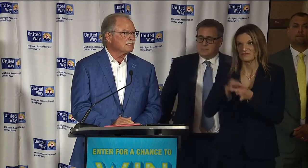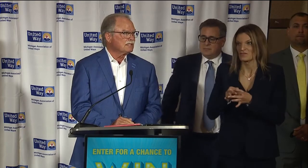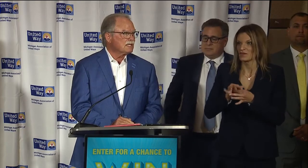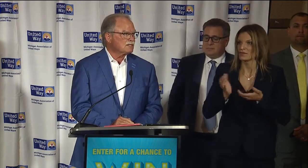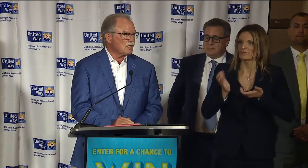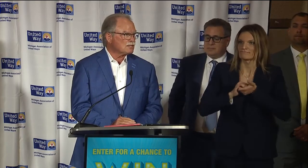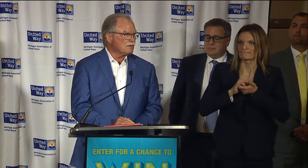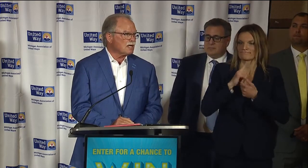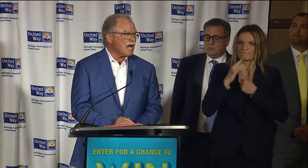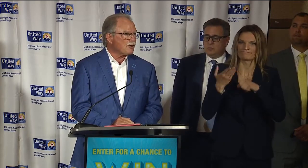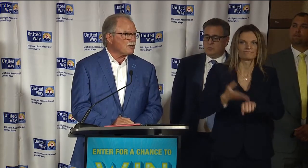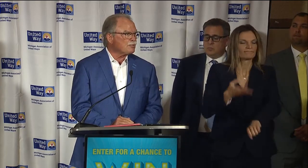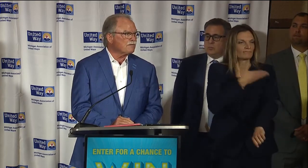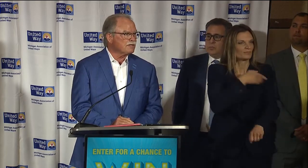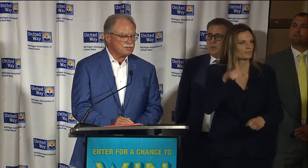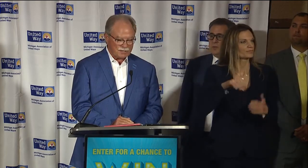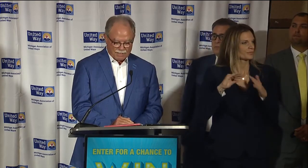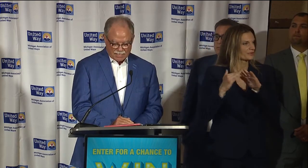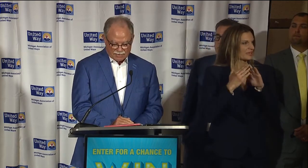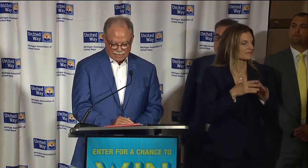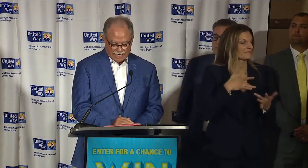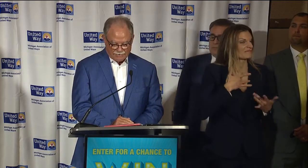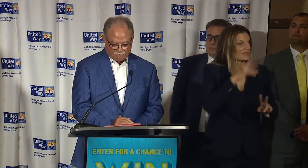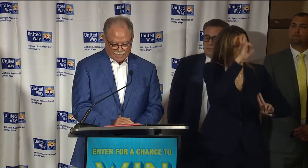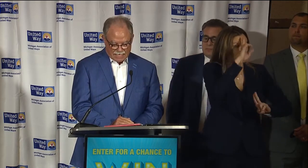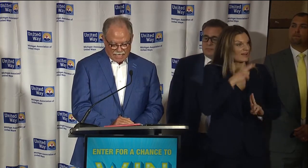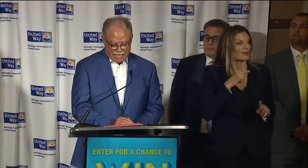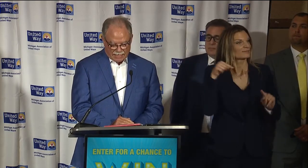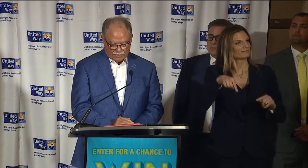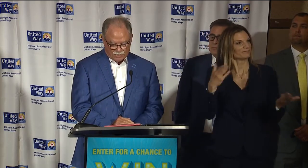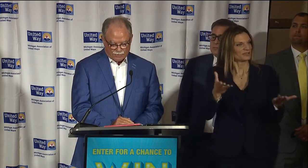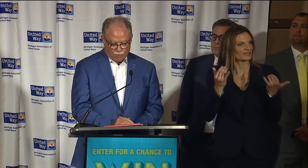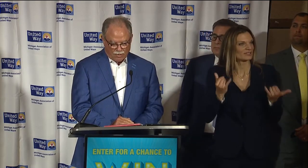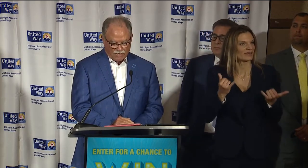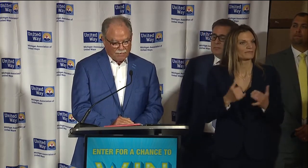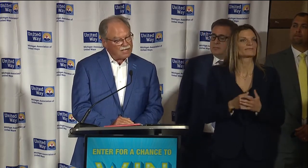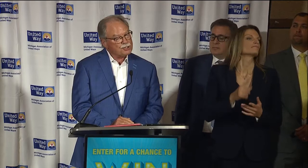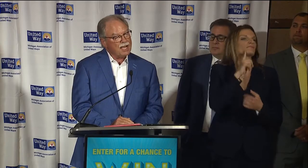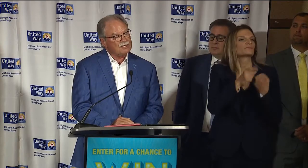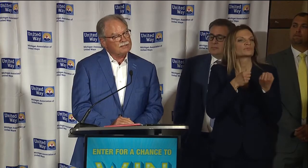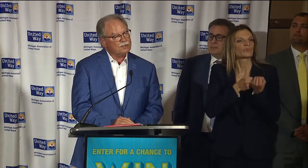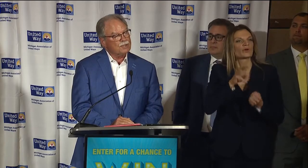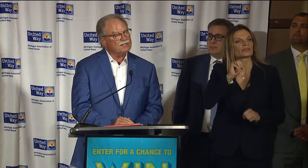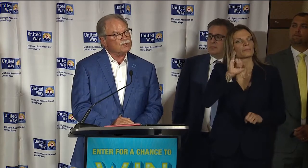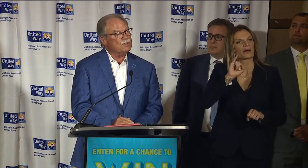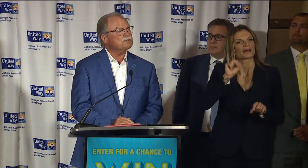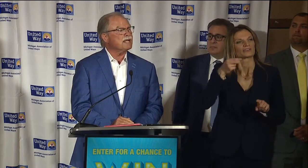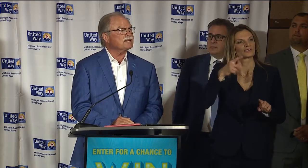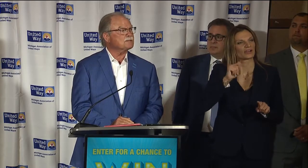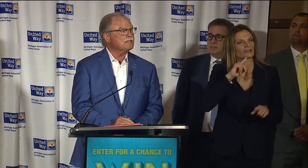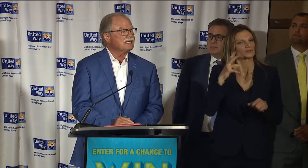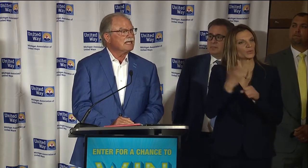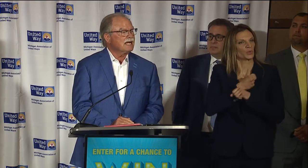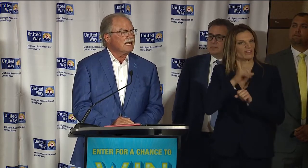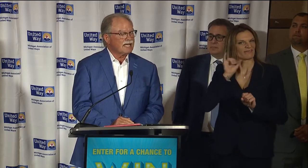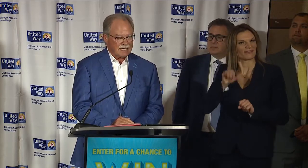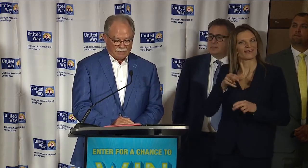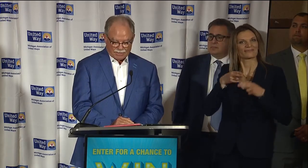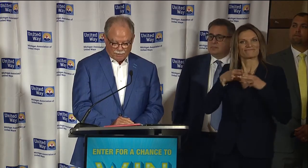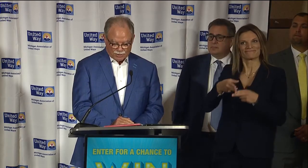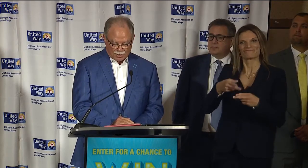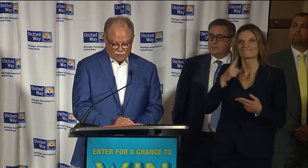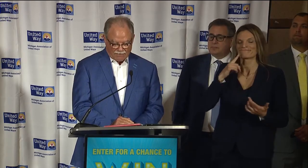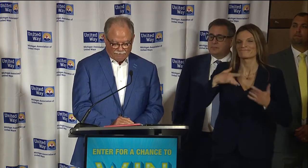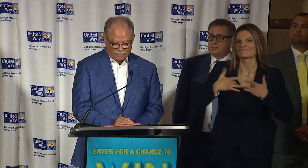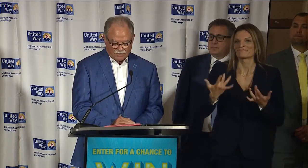stronger. It is also an honor and a privilege to be here today to support the My Shot to Win Sweepstakes, and